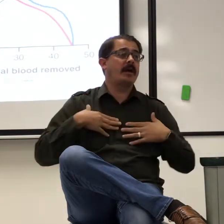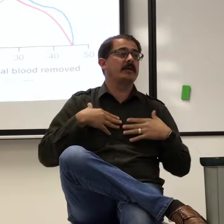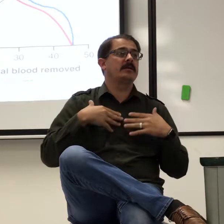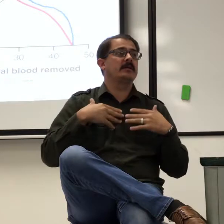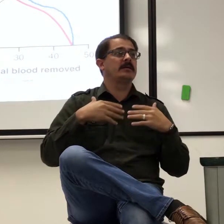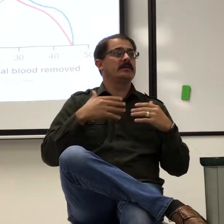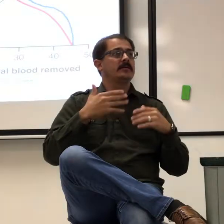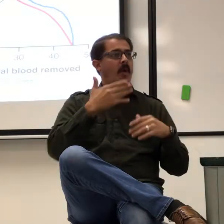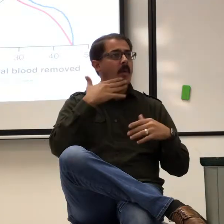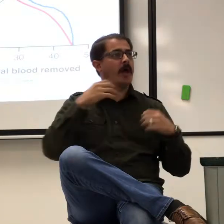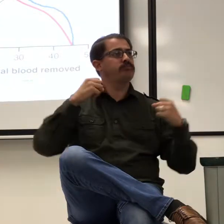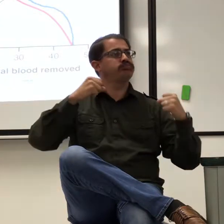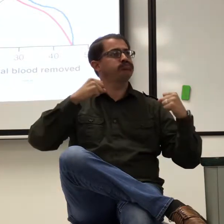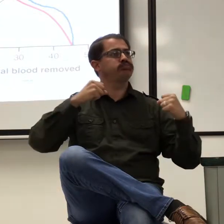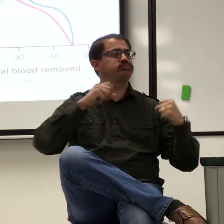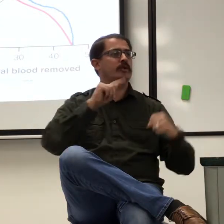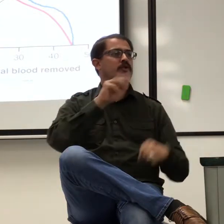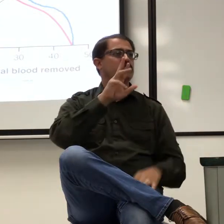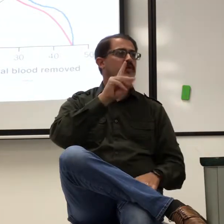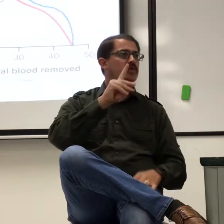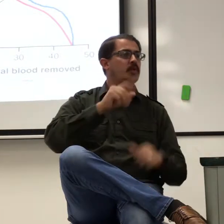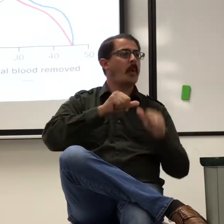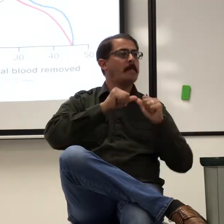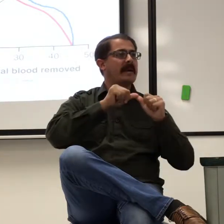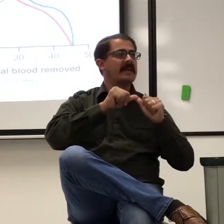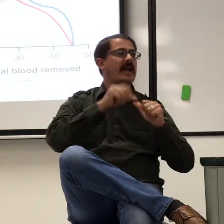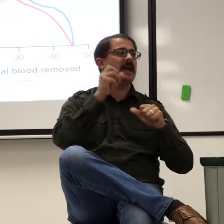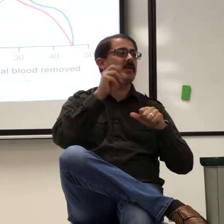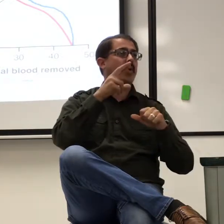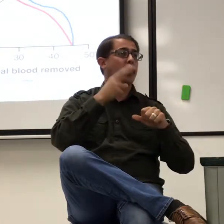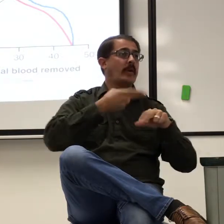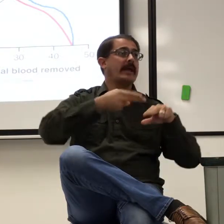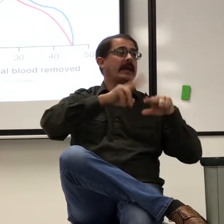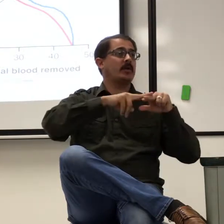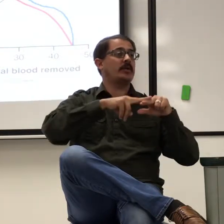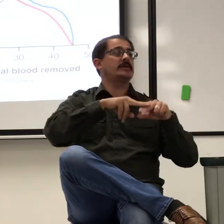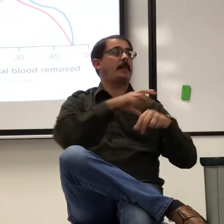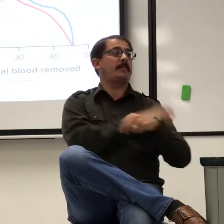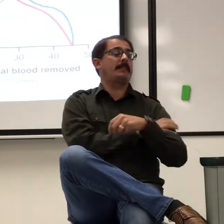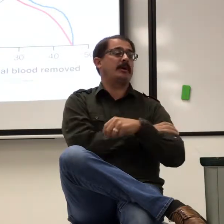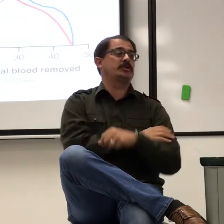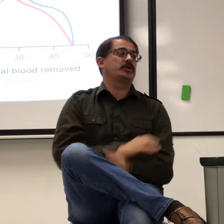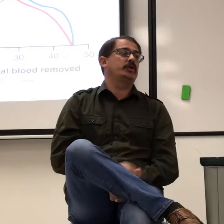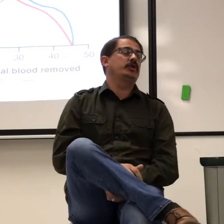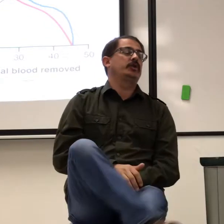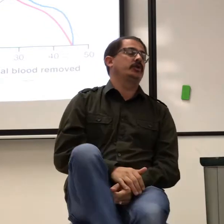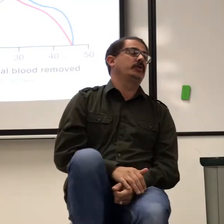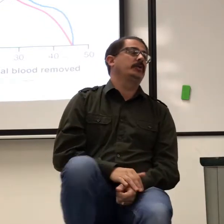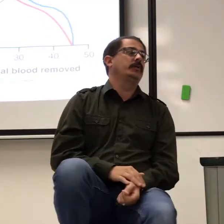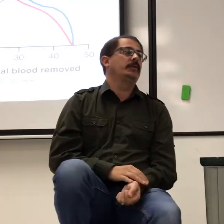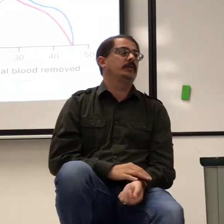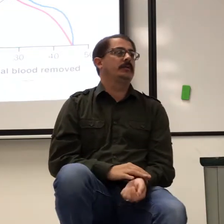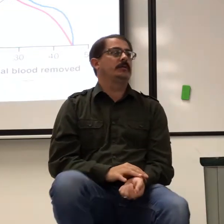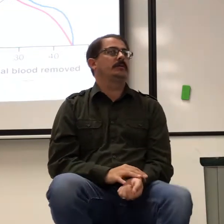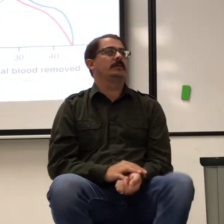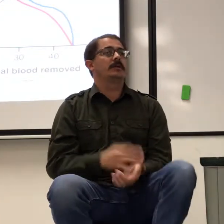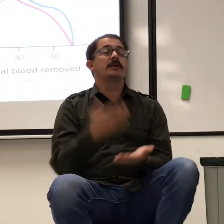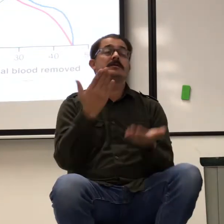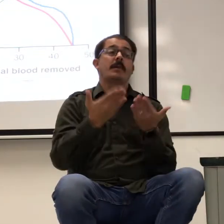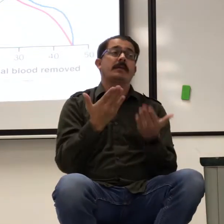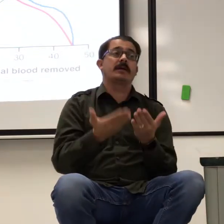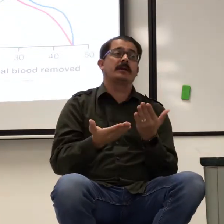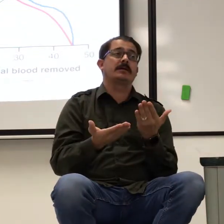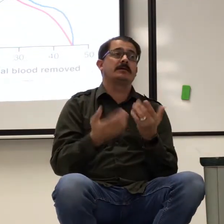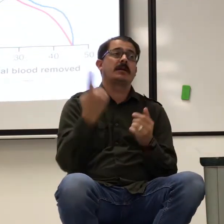tuned to maintain or increase blood pressure. So something you may not notice